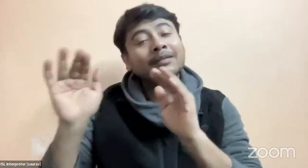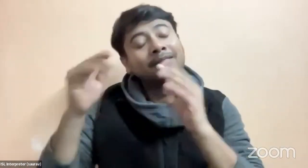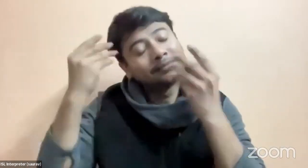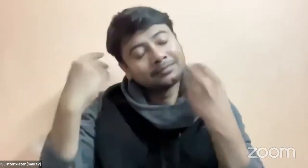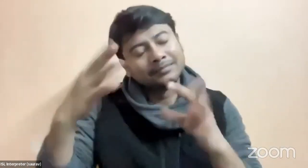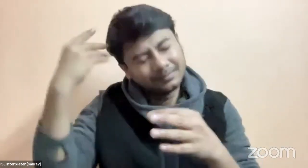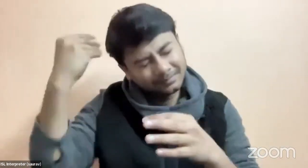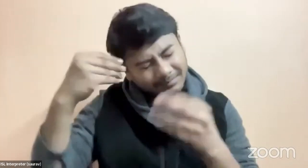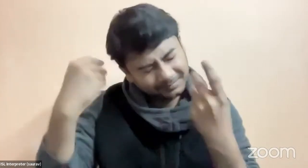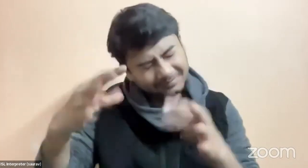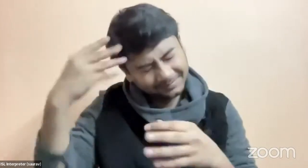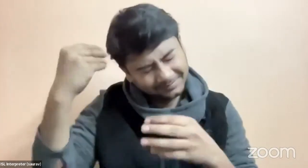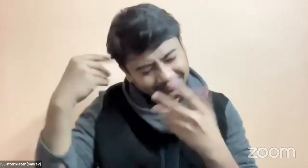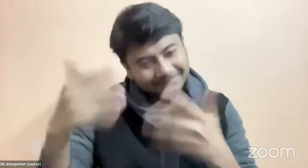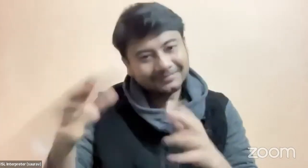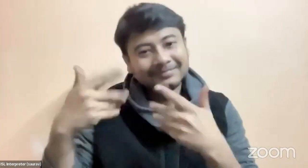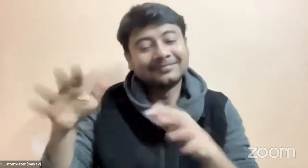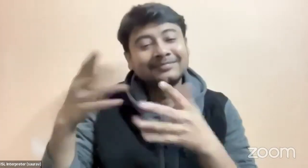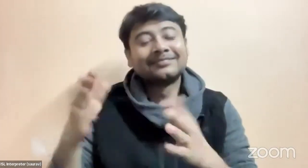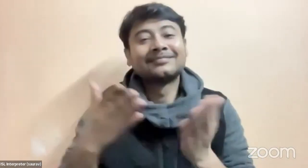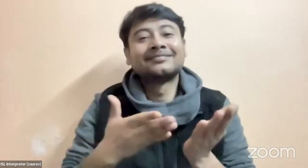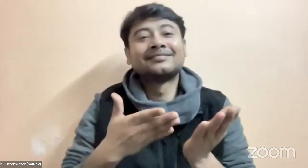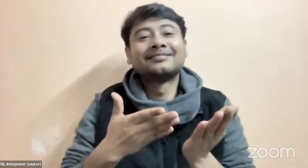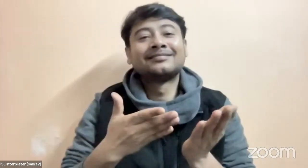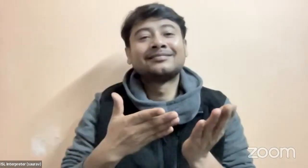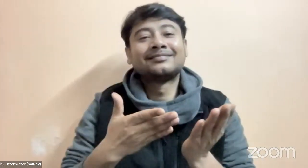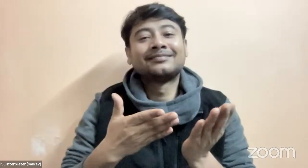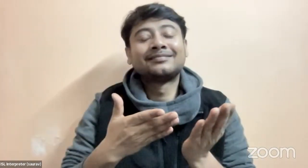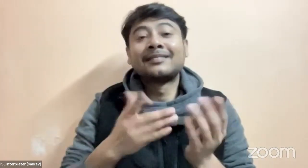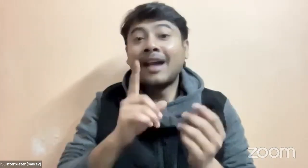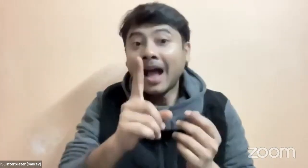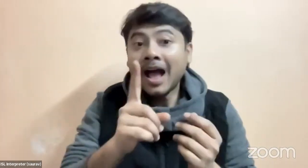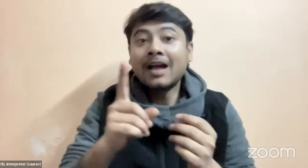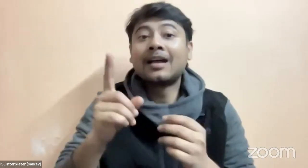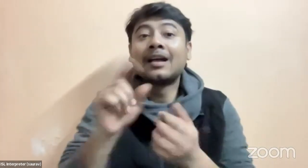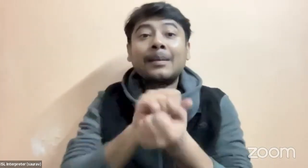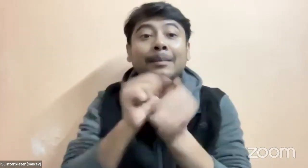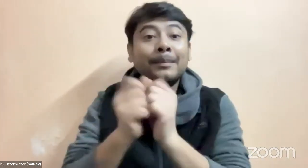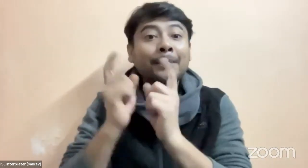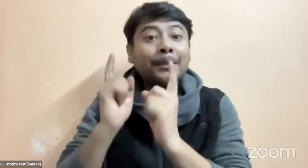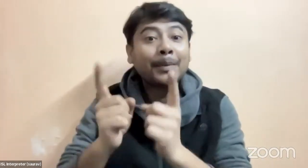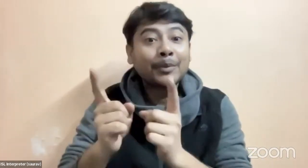Huh? My Guru Maharaj says, Nityananda Prabhu is even more merciful.